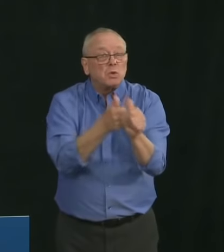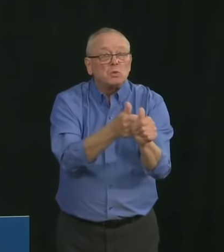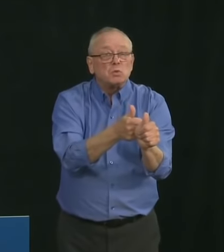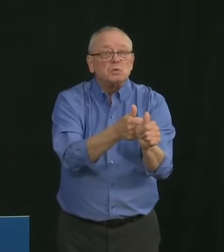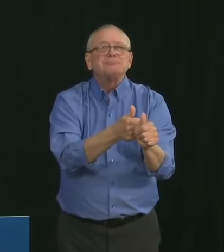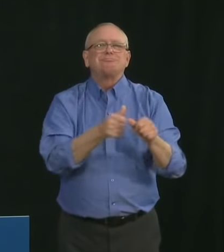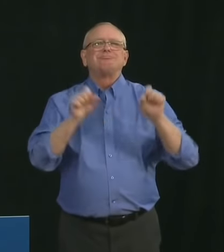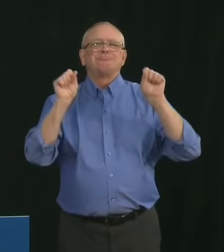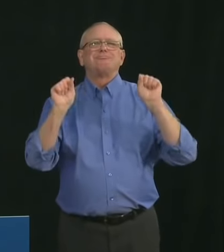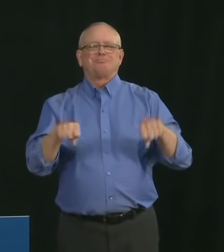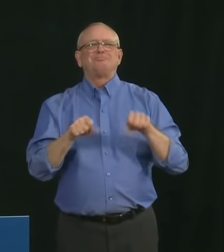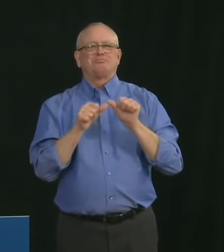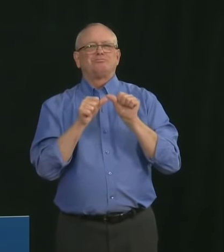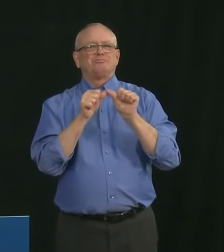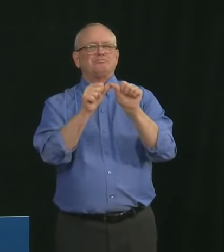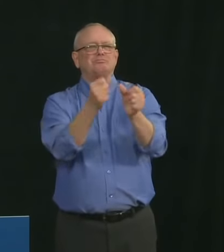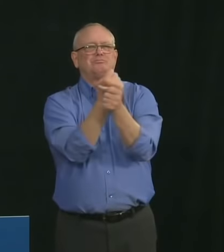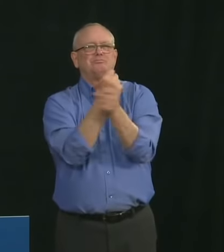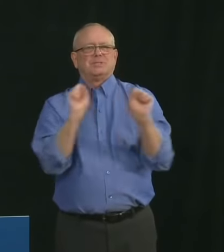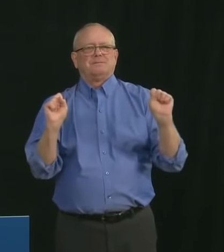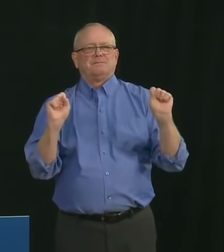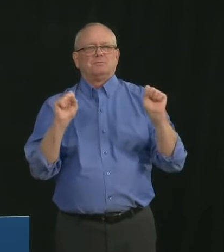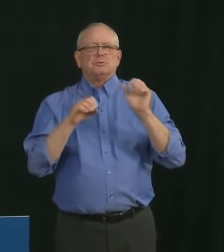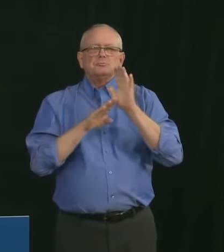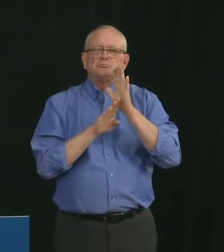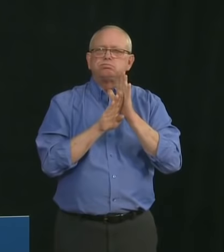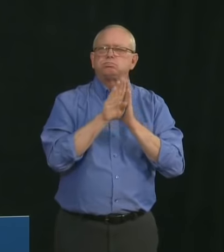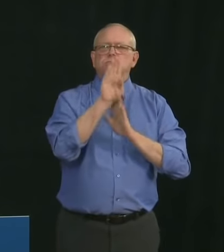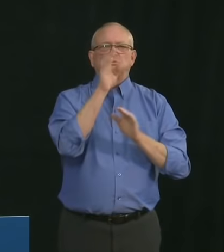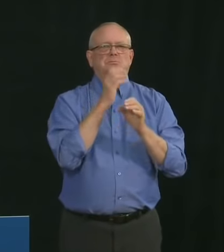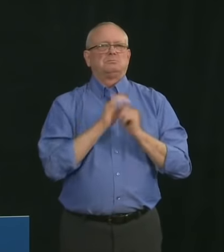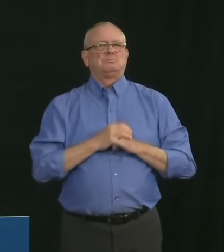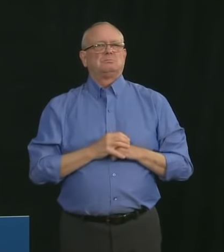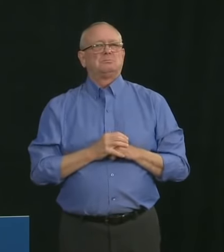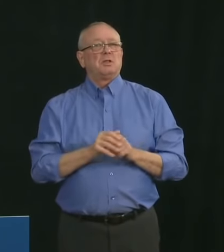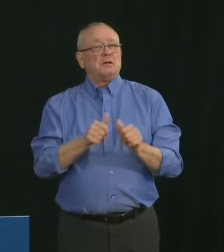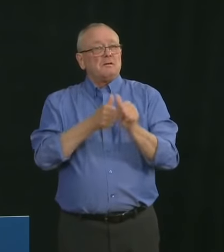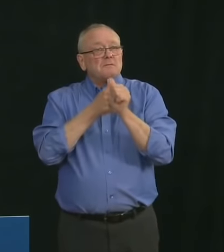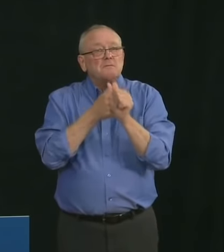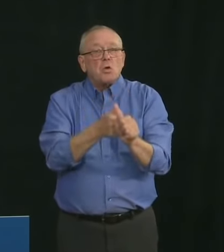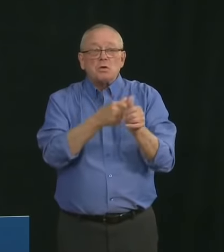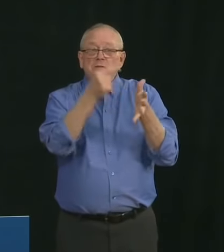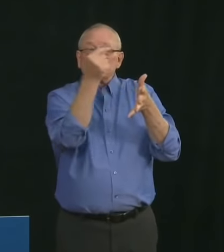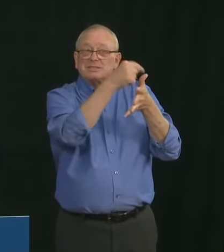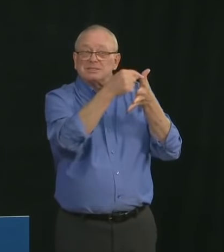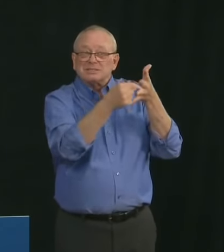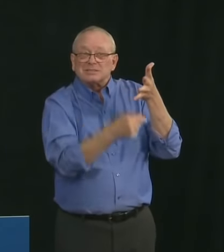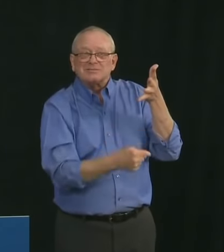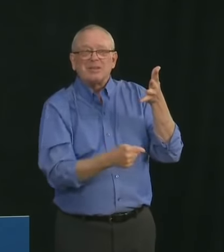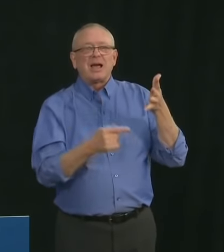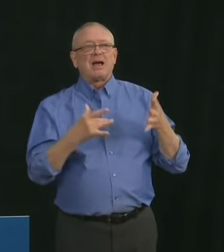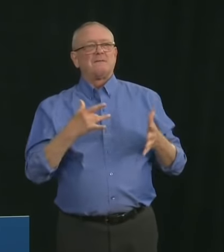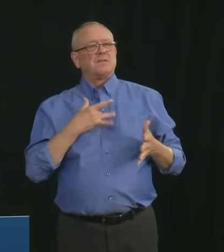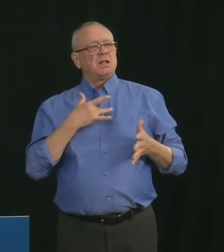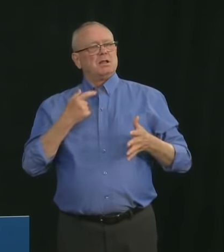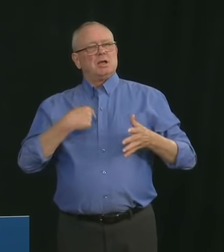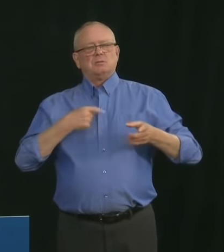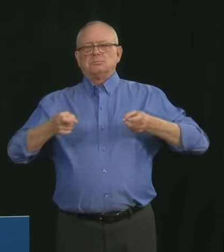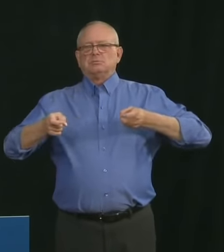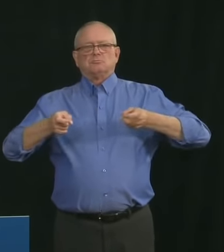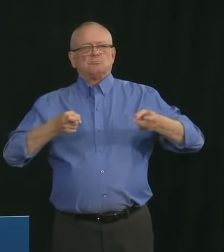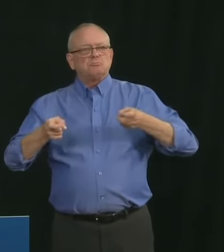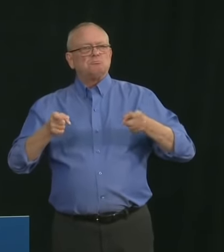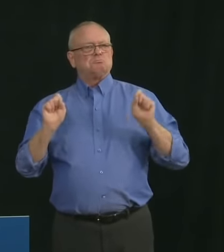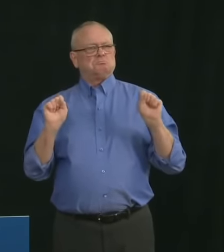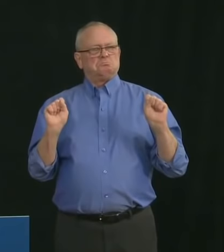Following public health guidelines can help increase a feeling of being in control and can make a real difference.